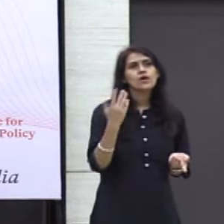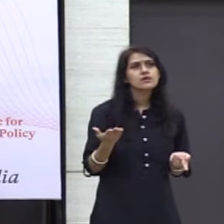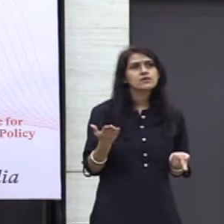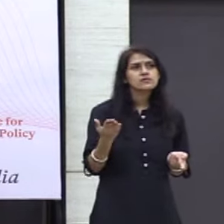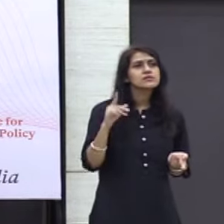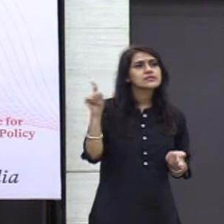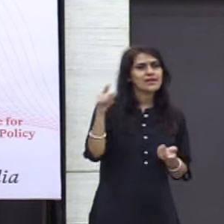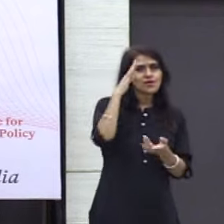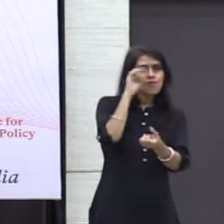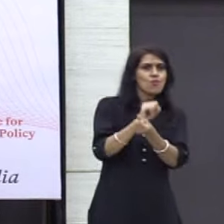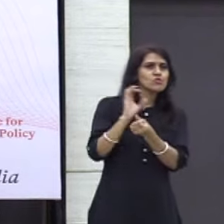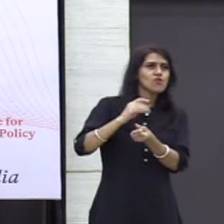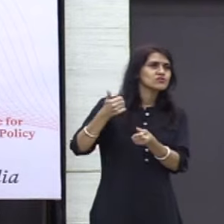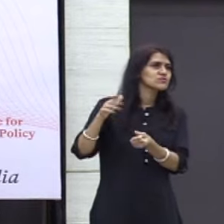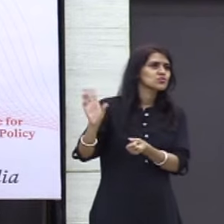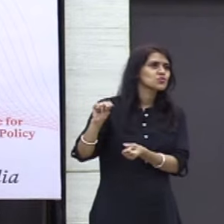they are not police officers.